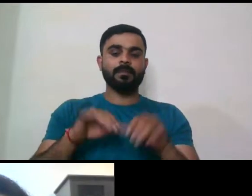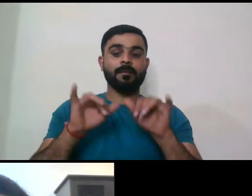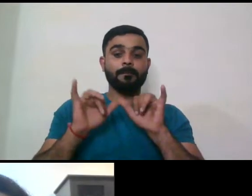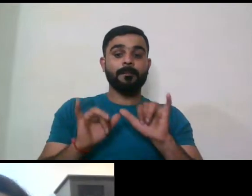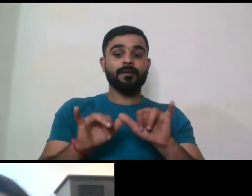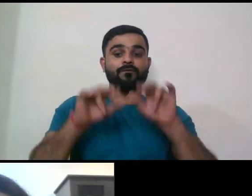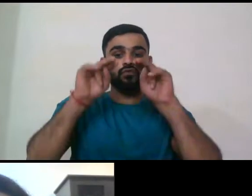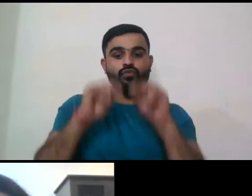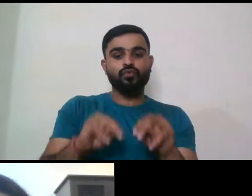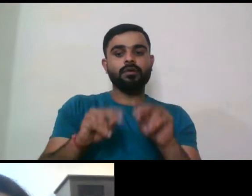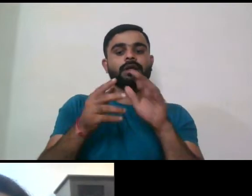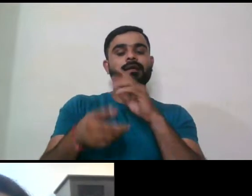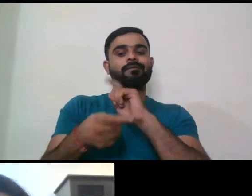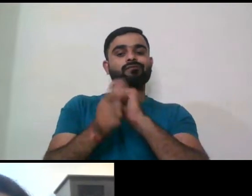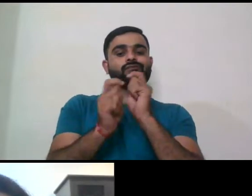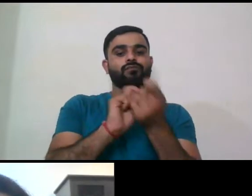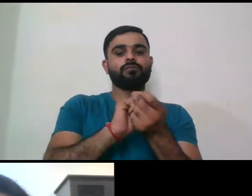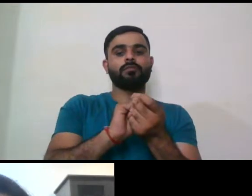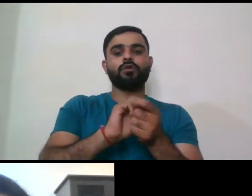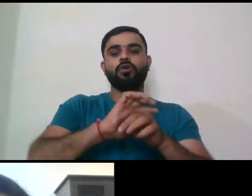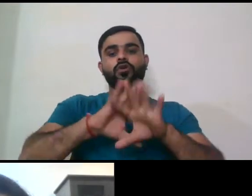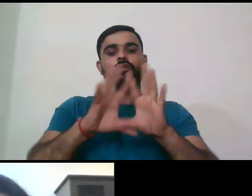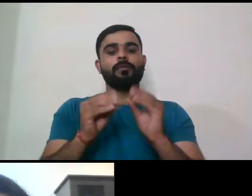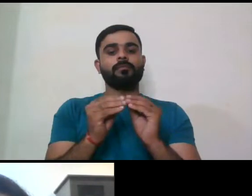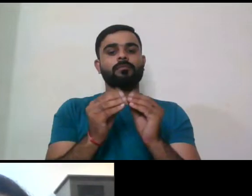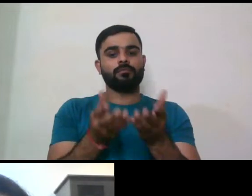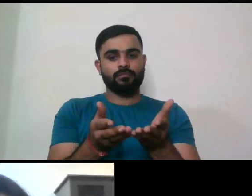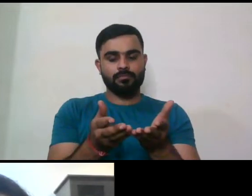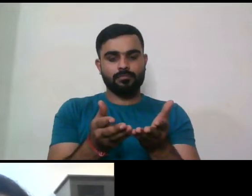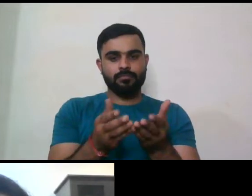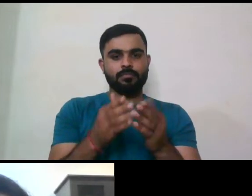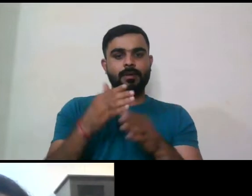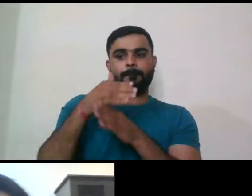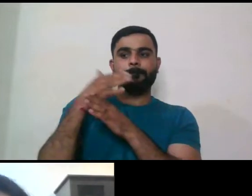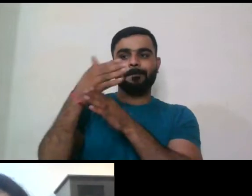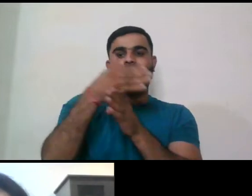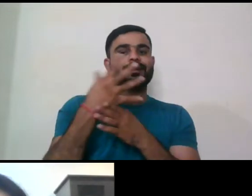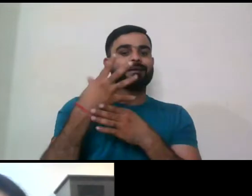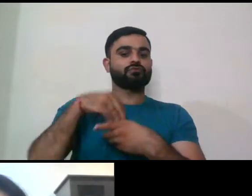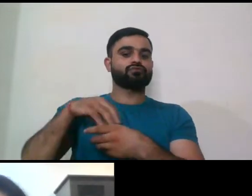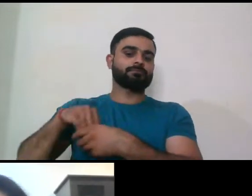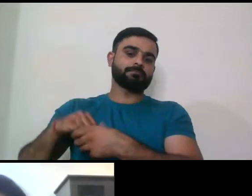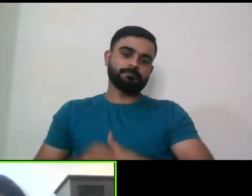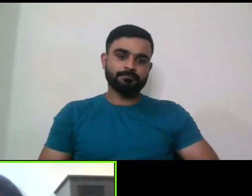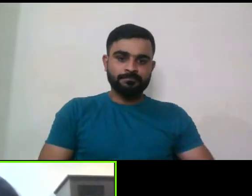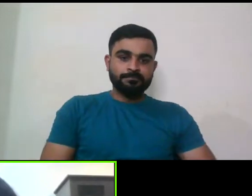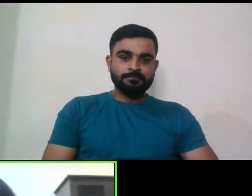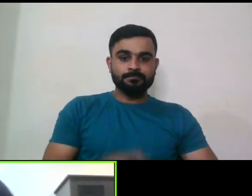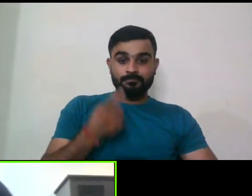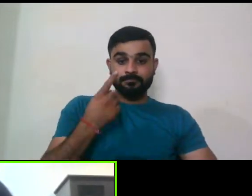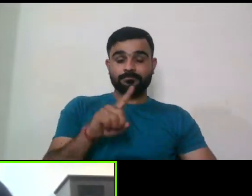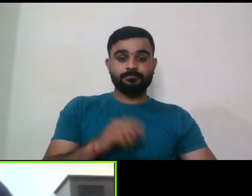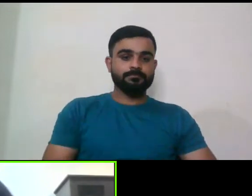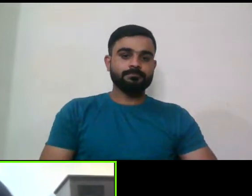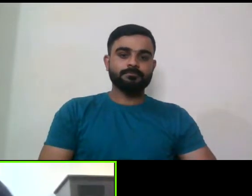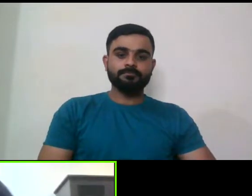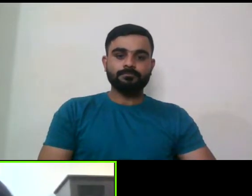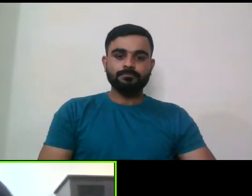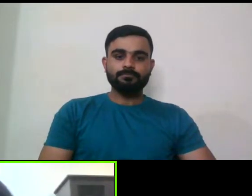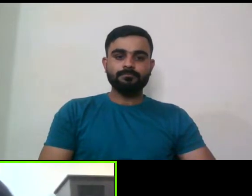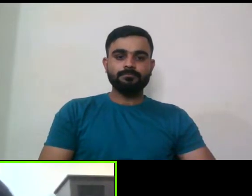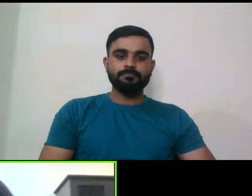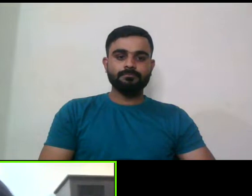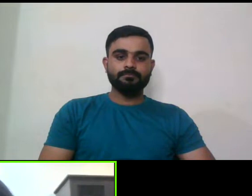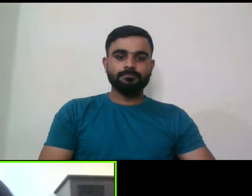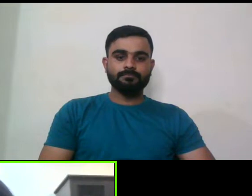will require the buy-in from a whole range of stakeholders. right. And